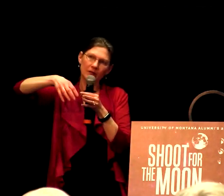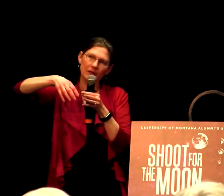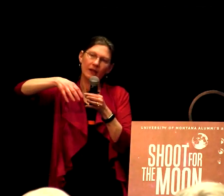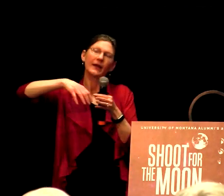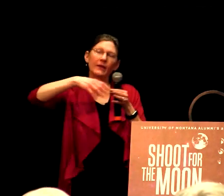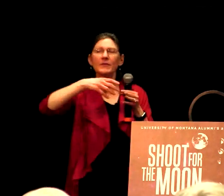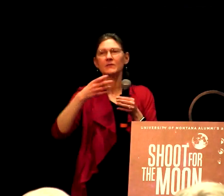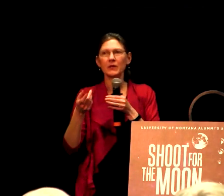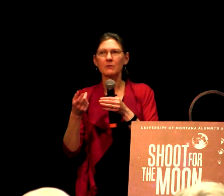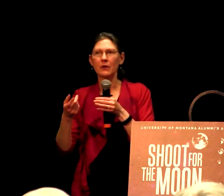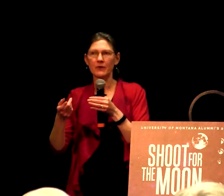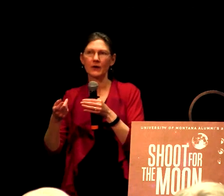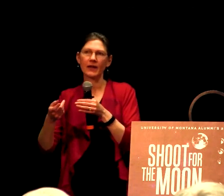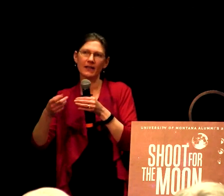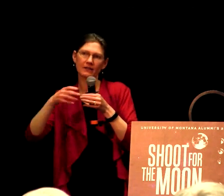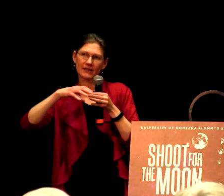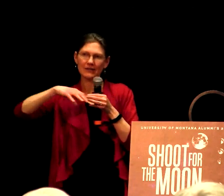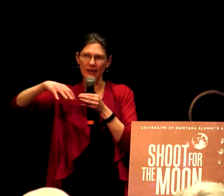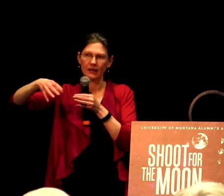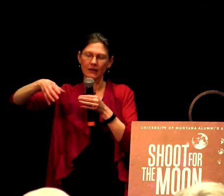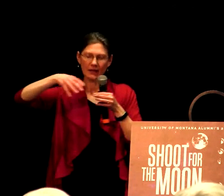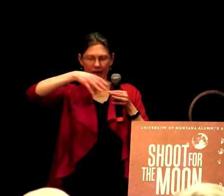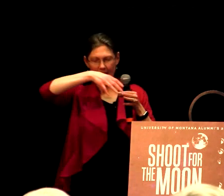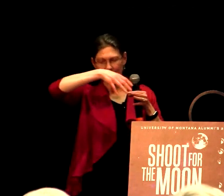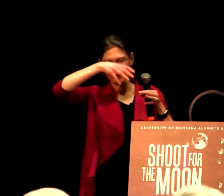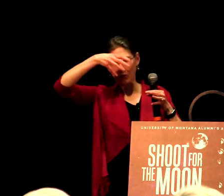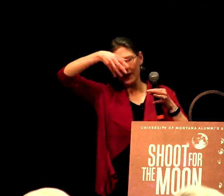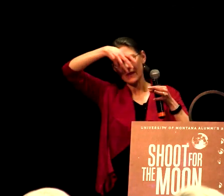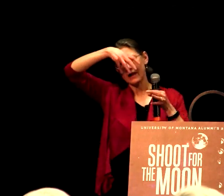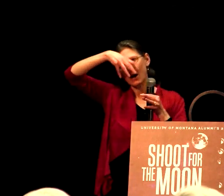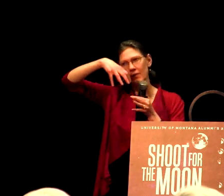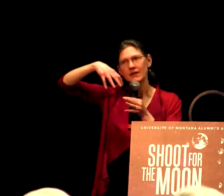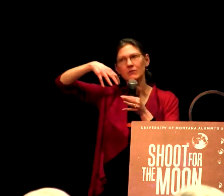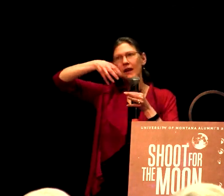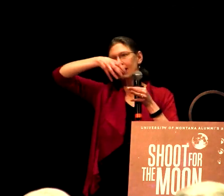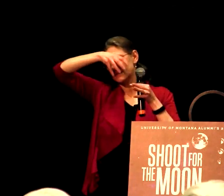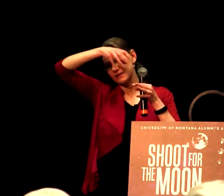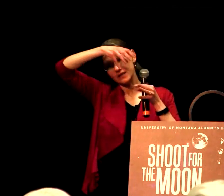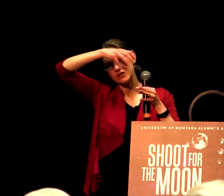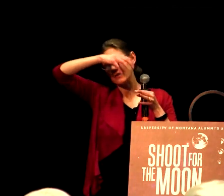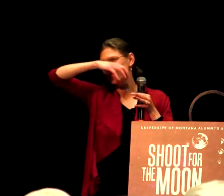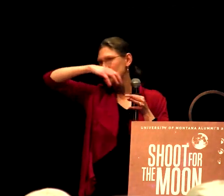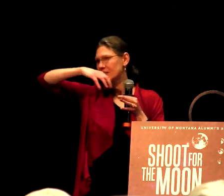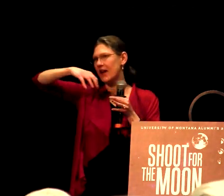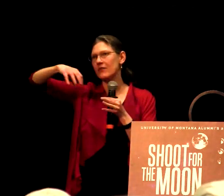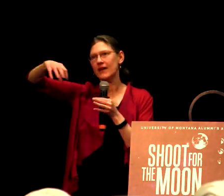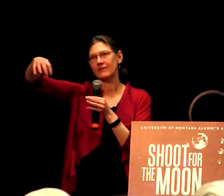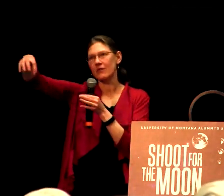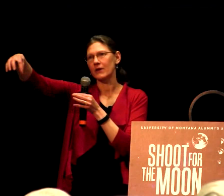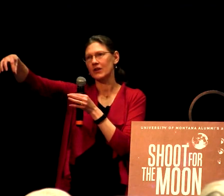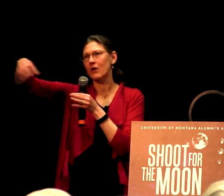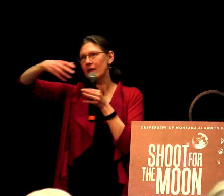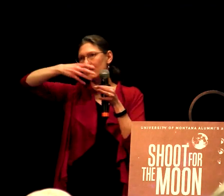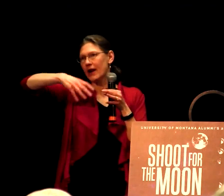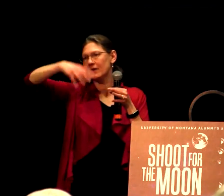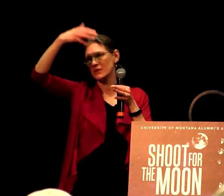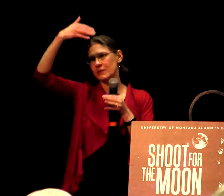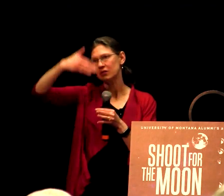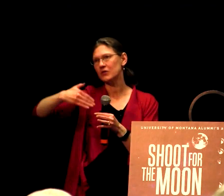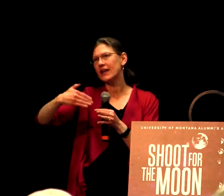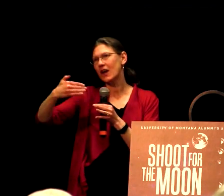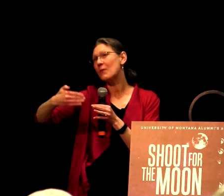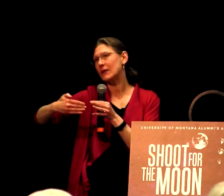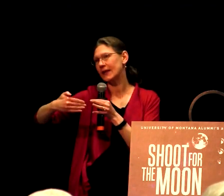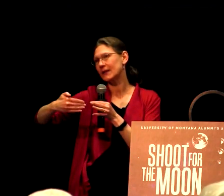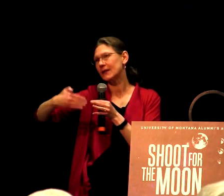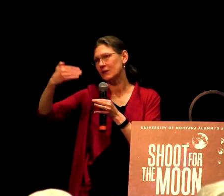goes. It's really important with hurricane steering. When that coupling is right, that jet will just tell that front where to go on the ground, and there will